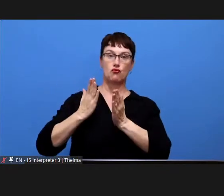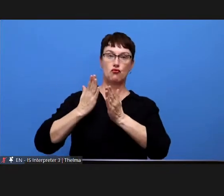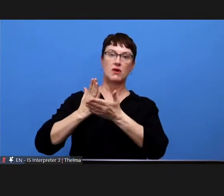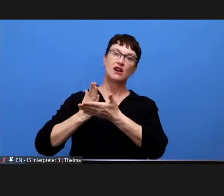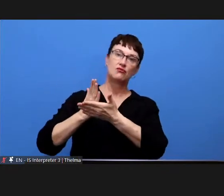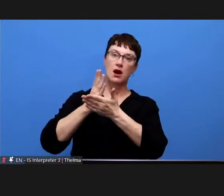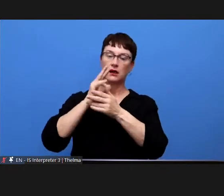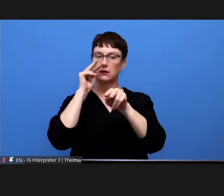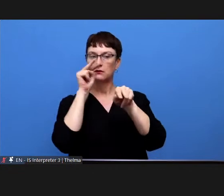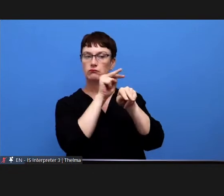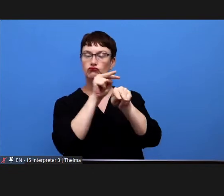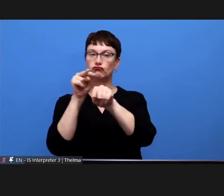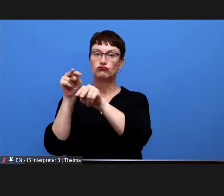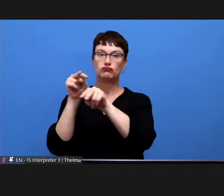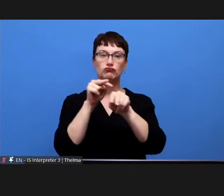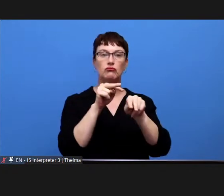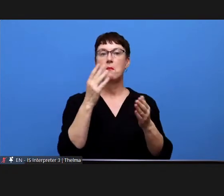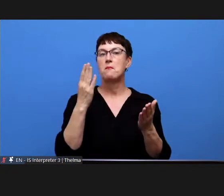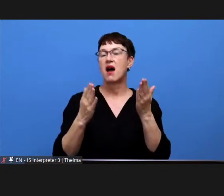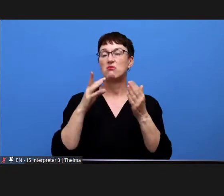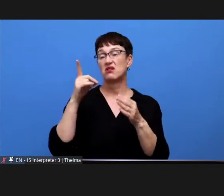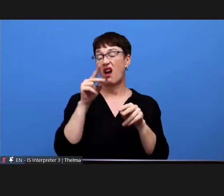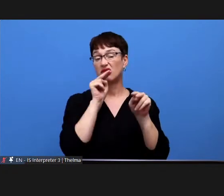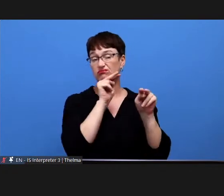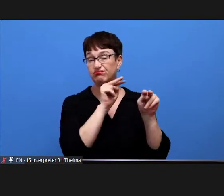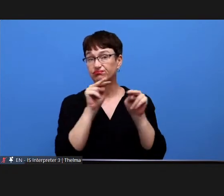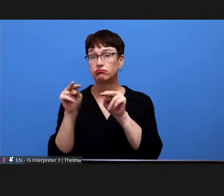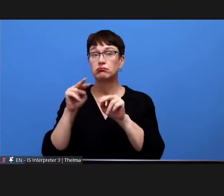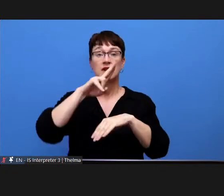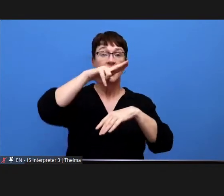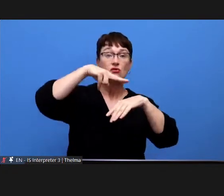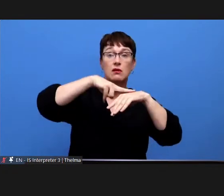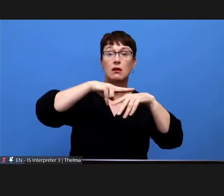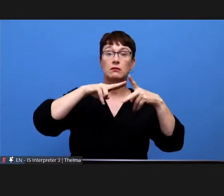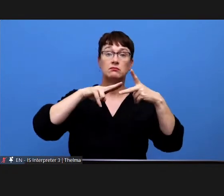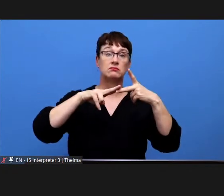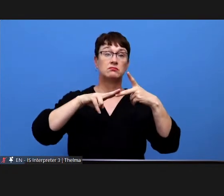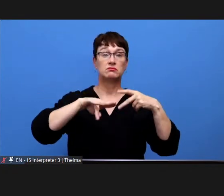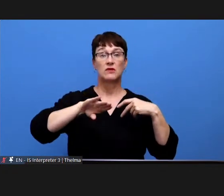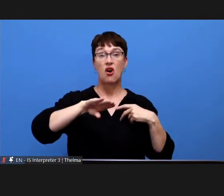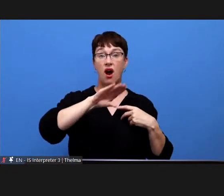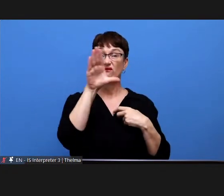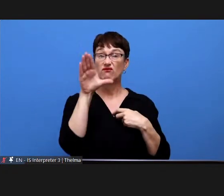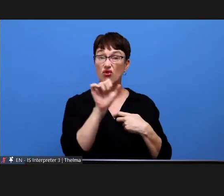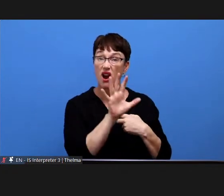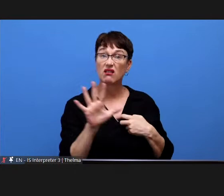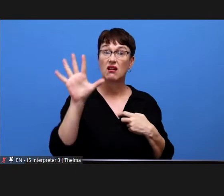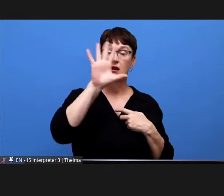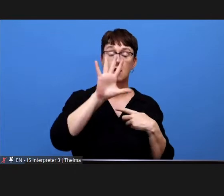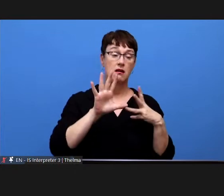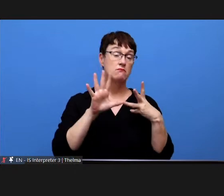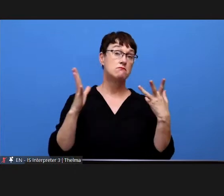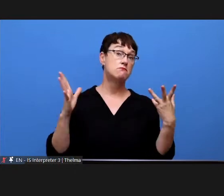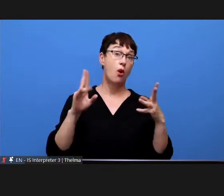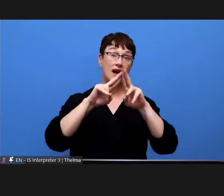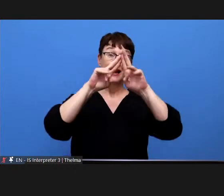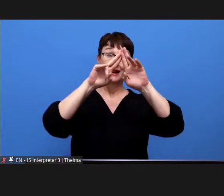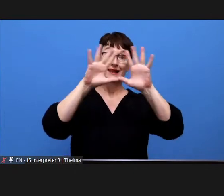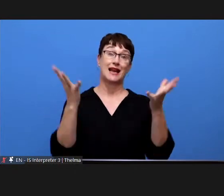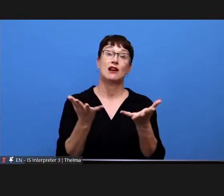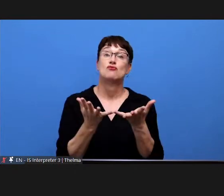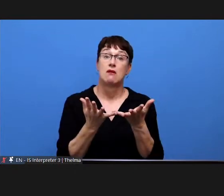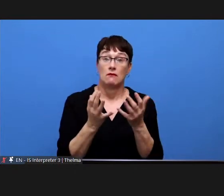regionally, or internationally. Concretely, you can be very useful in data